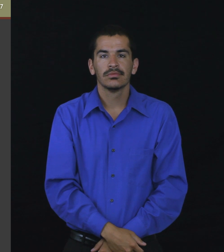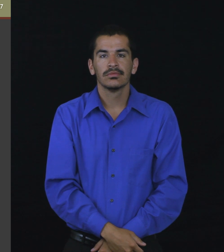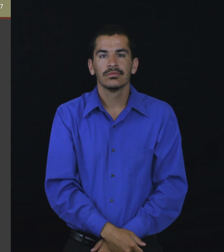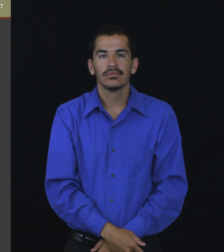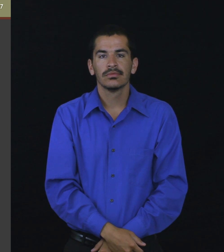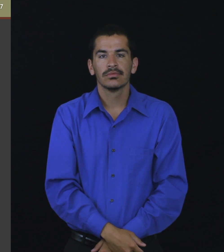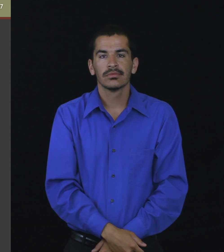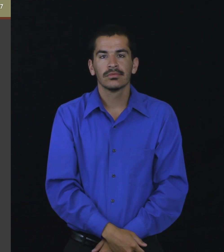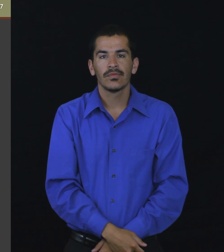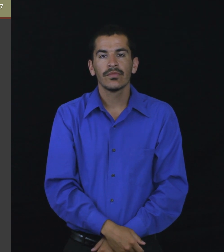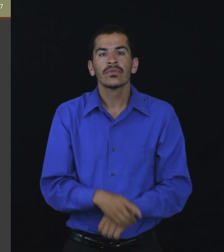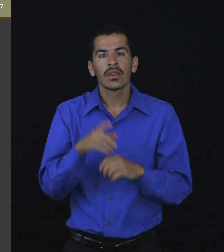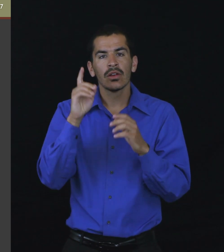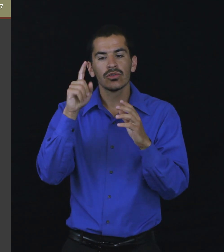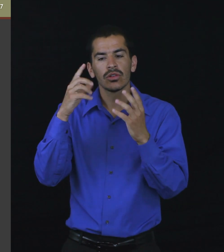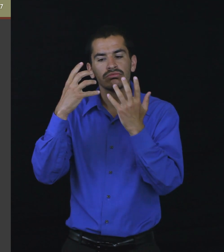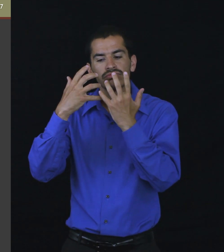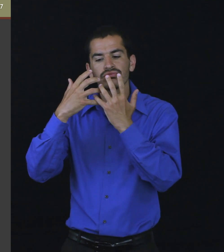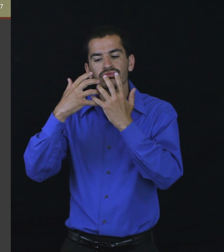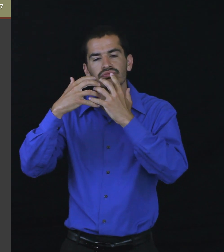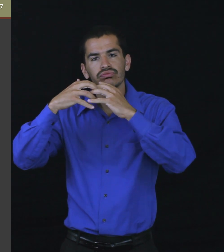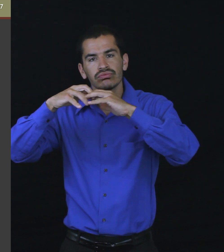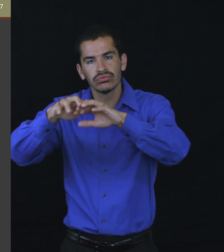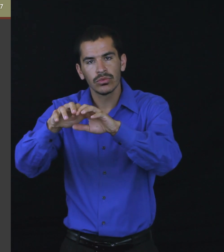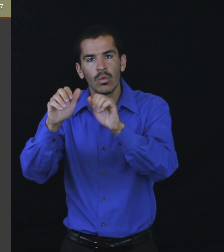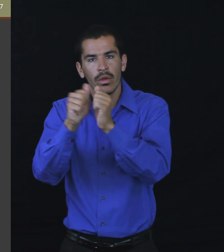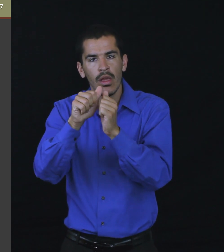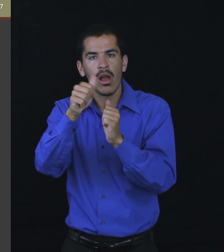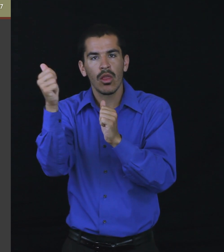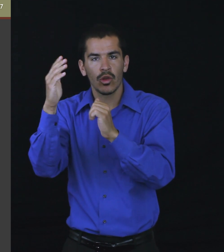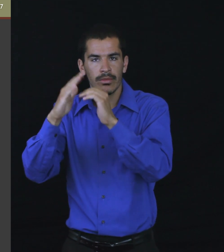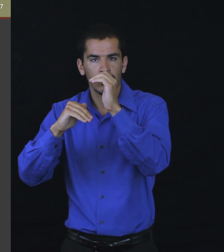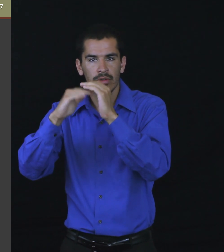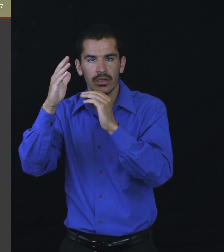It should be in harmony with surrounding buildings.